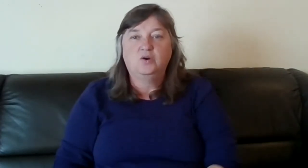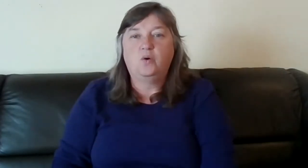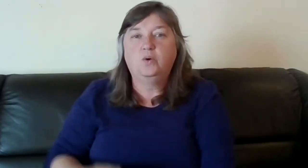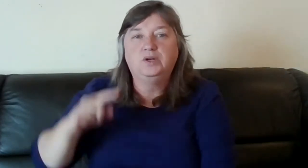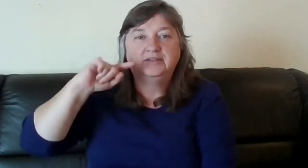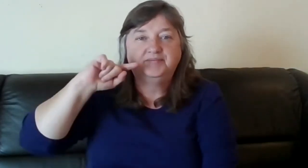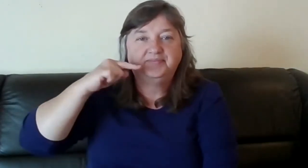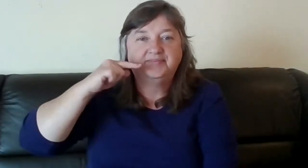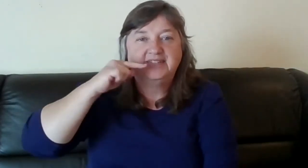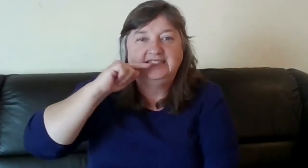corn,